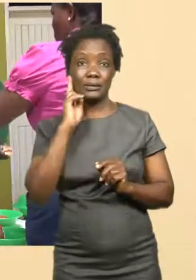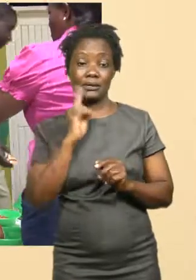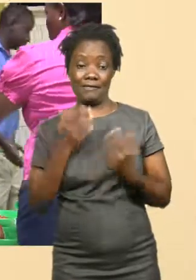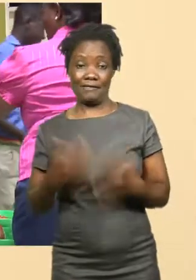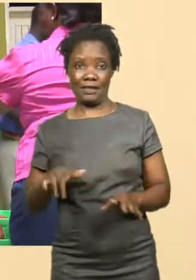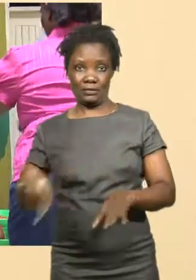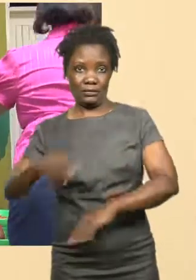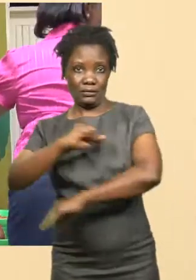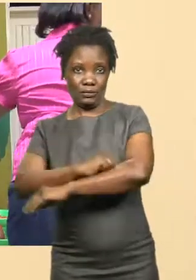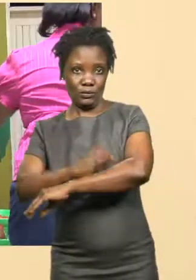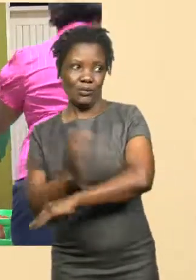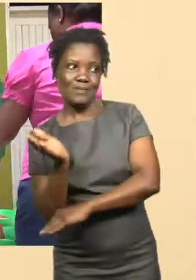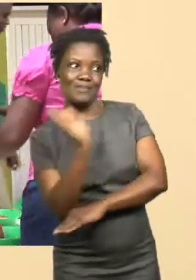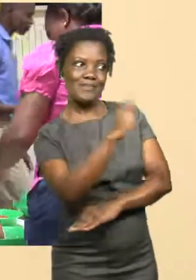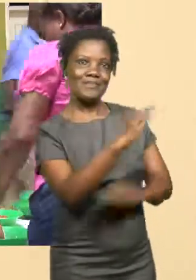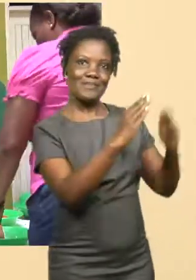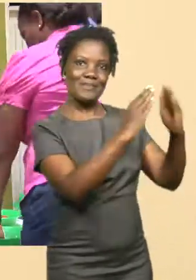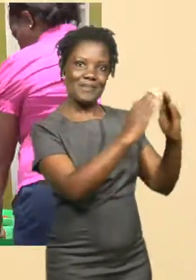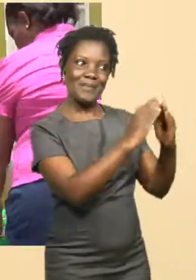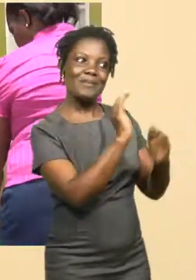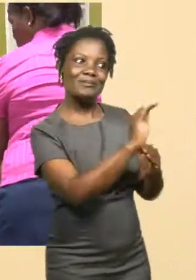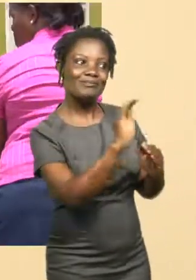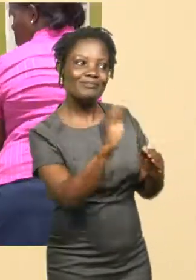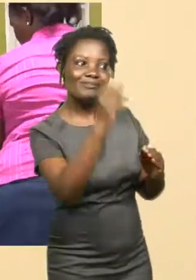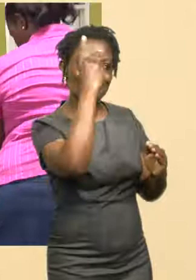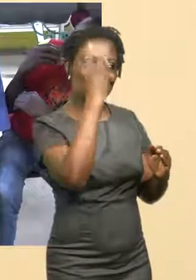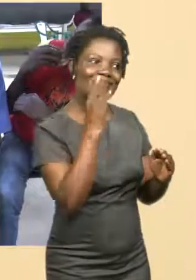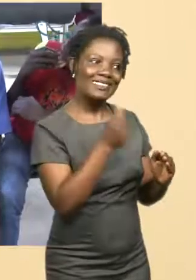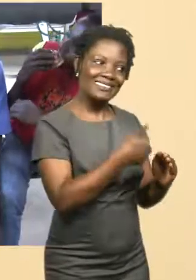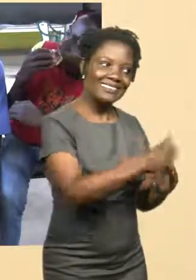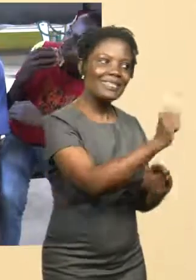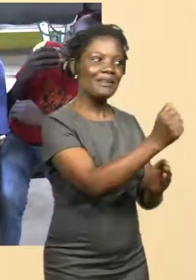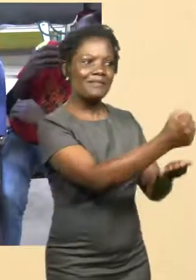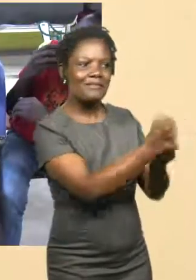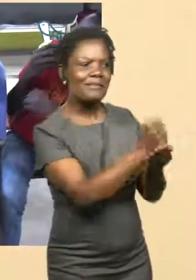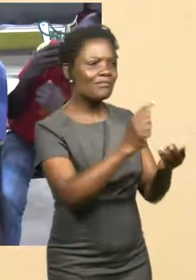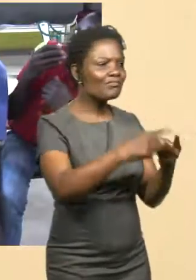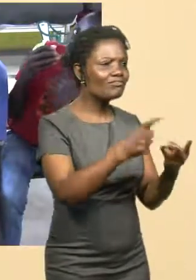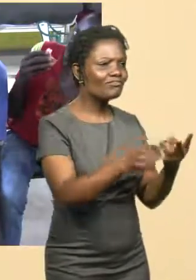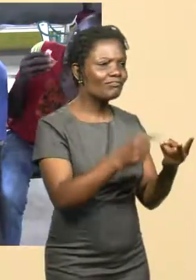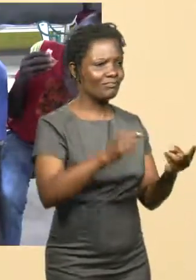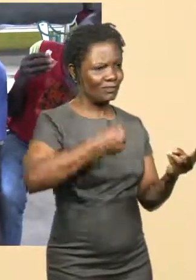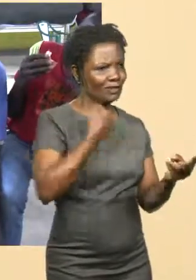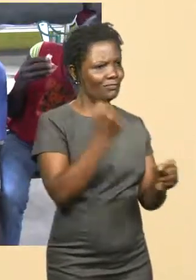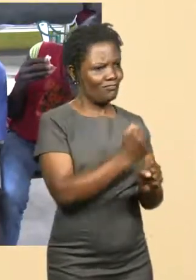to buy this and this because they saw it being made here. So they can make something and the parents can appreciate them.